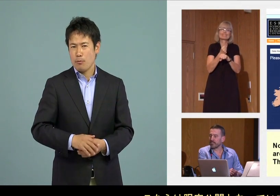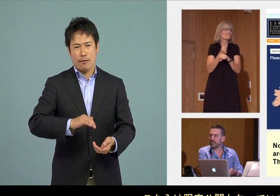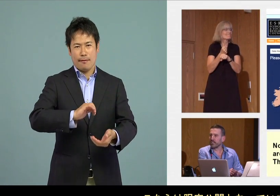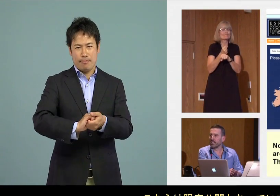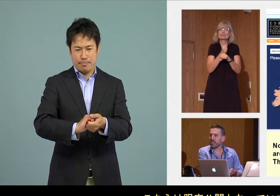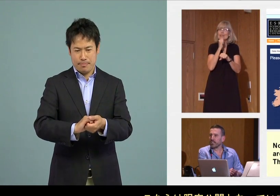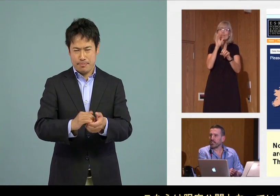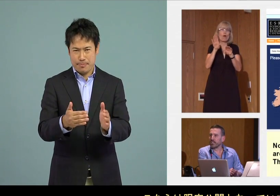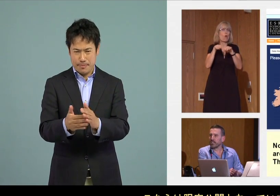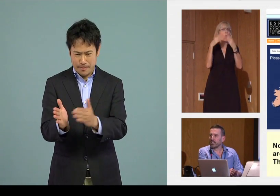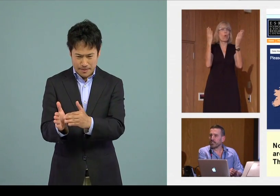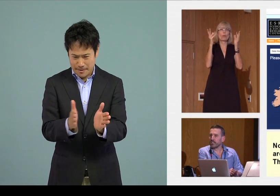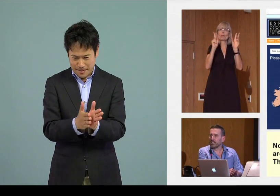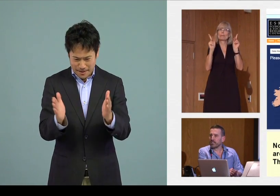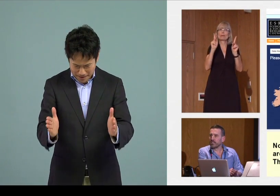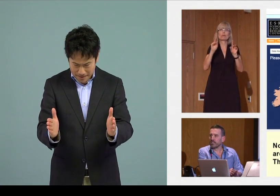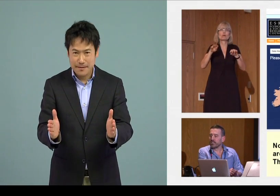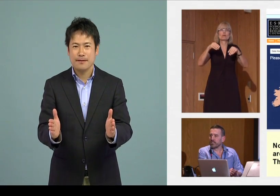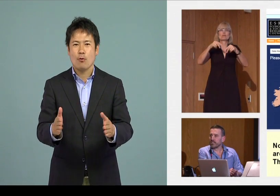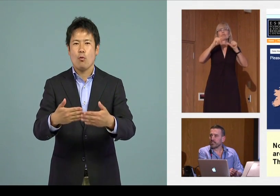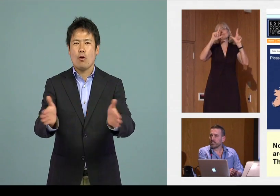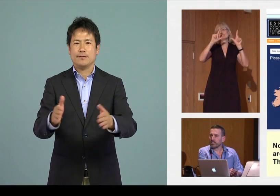access.